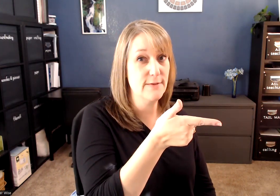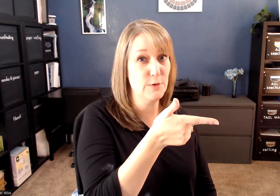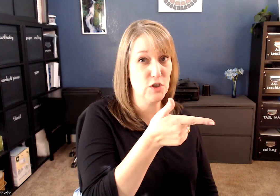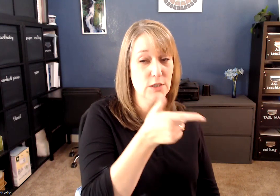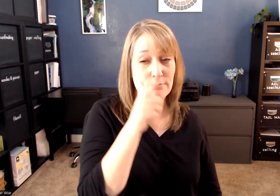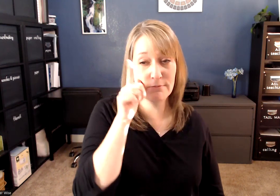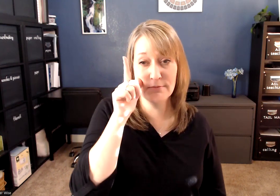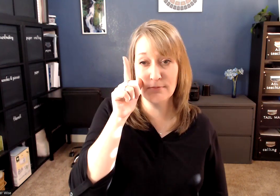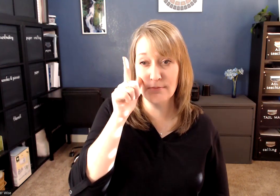the future.